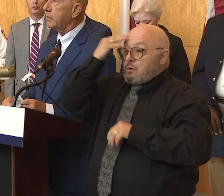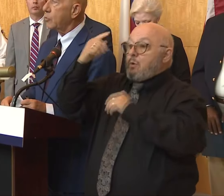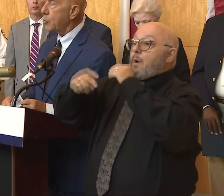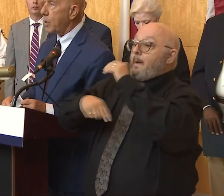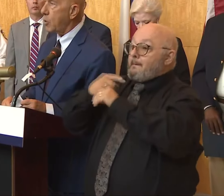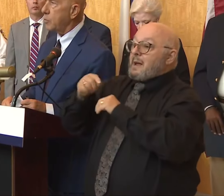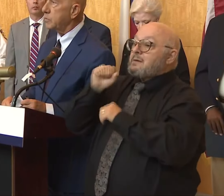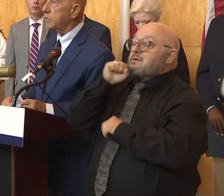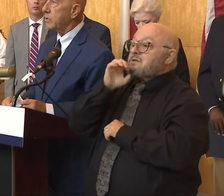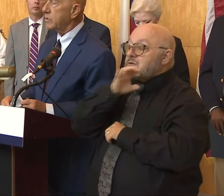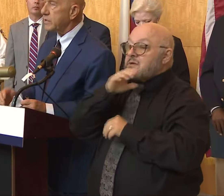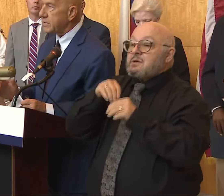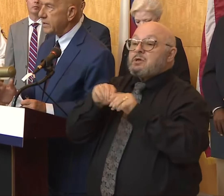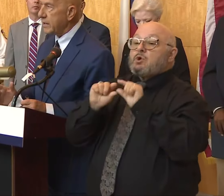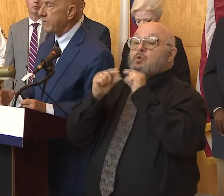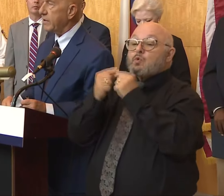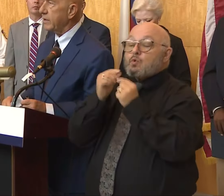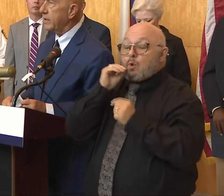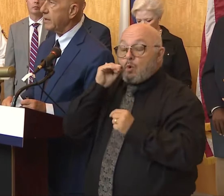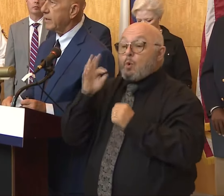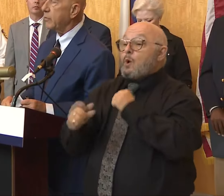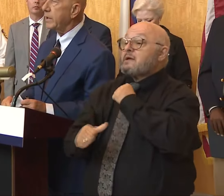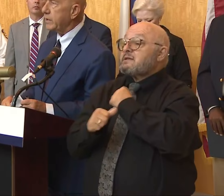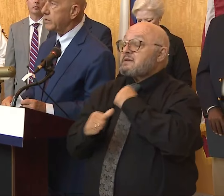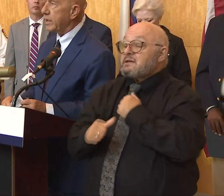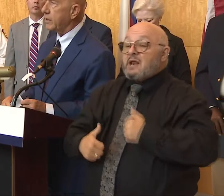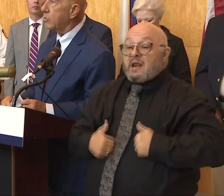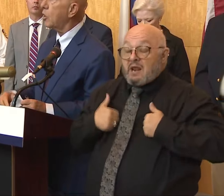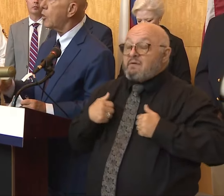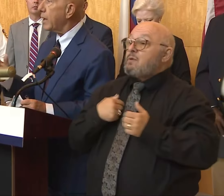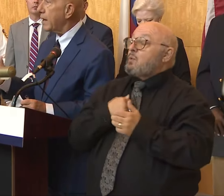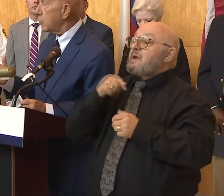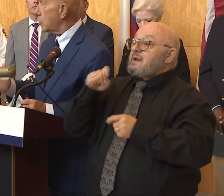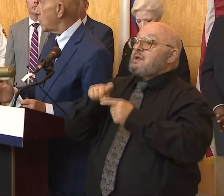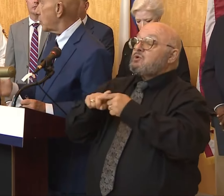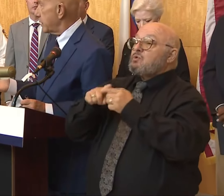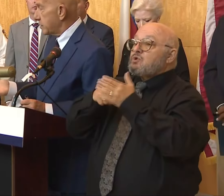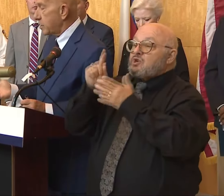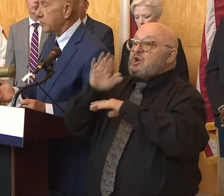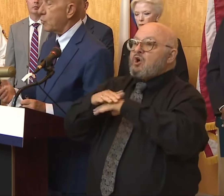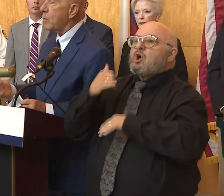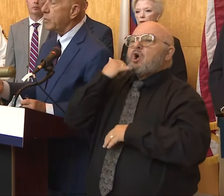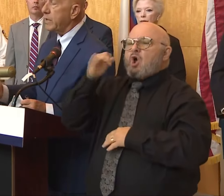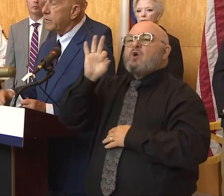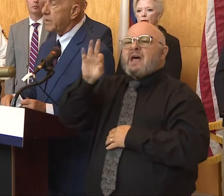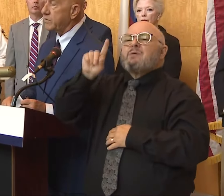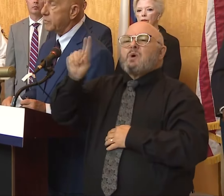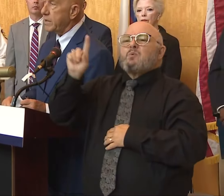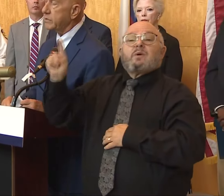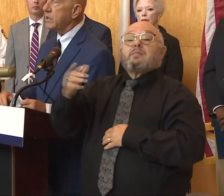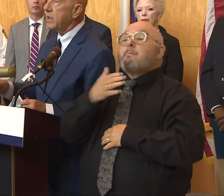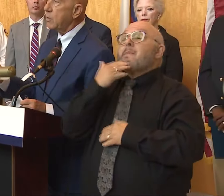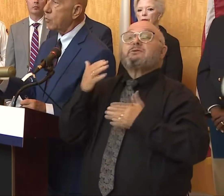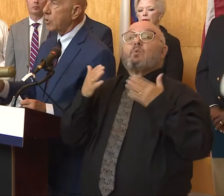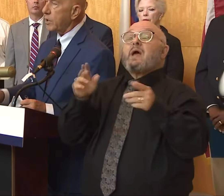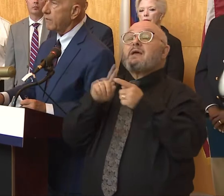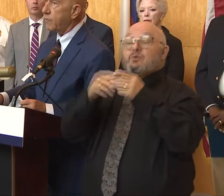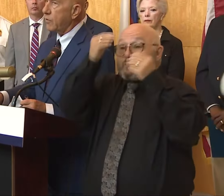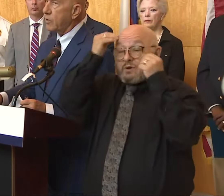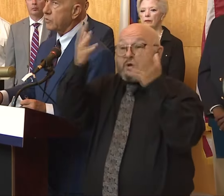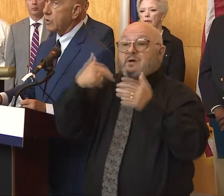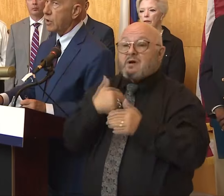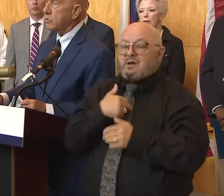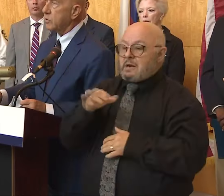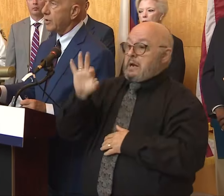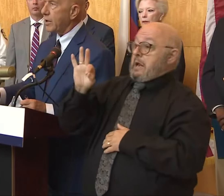in group homes or assisted living that we need to check on. Call 911. We discuss what would be the best means. We're looking